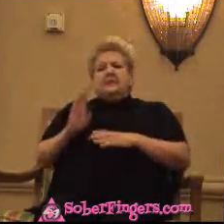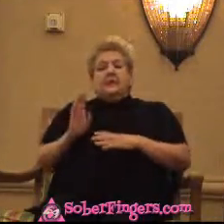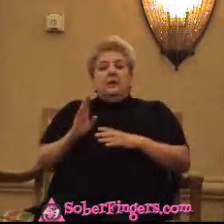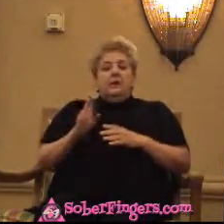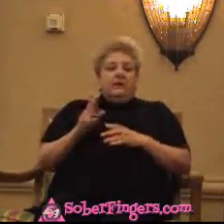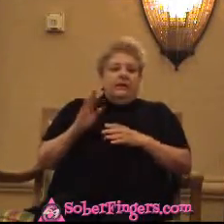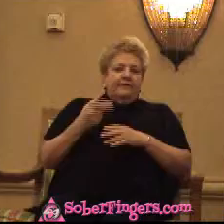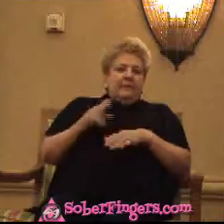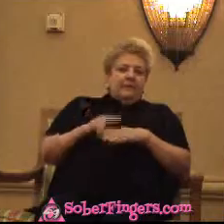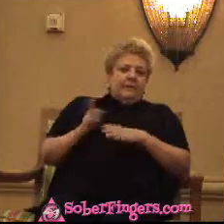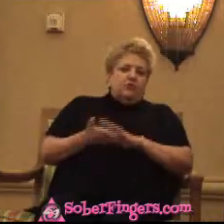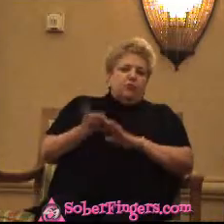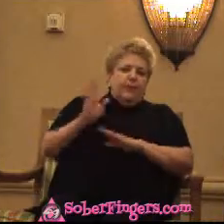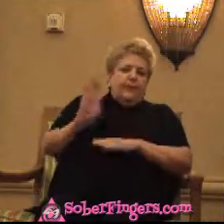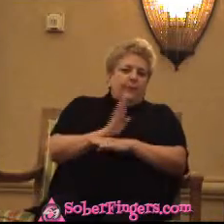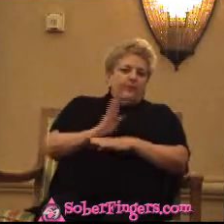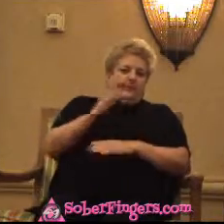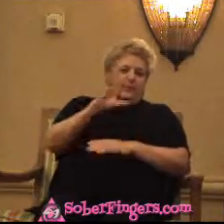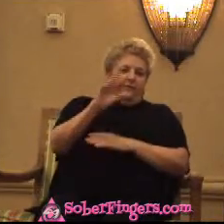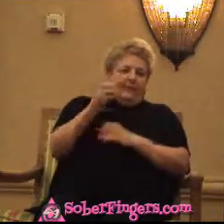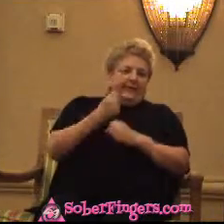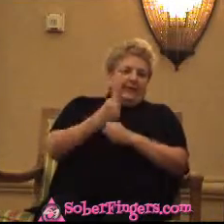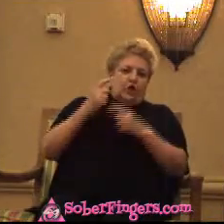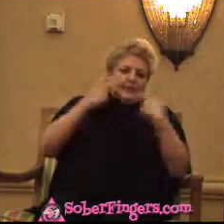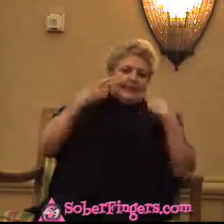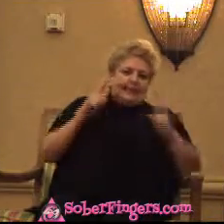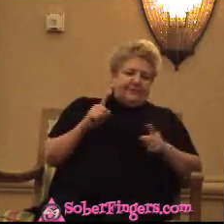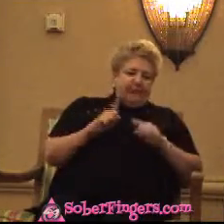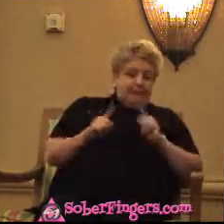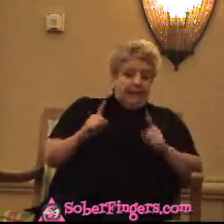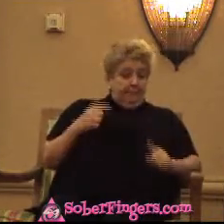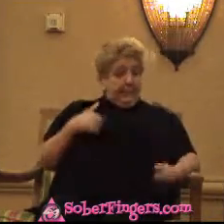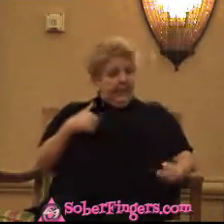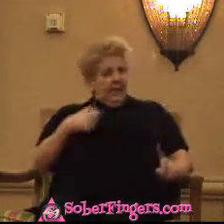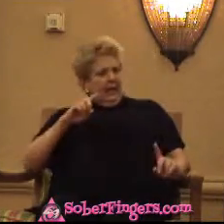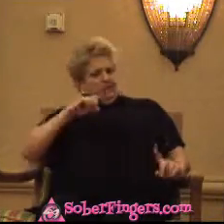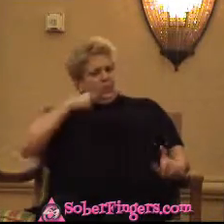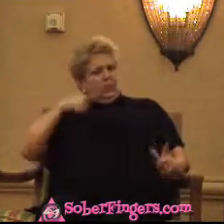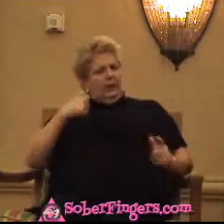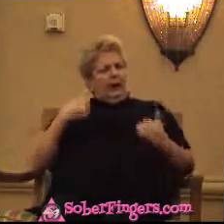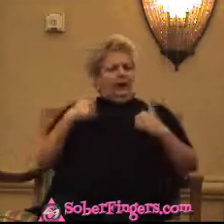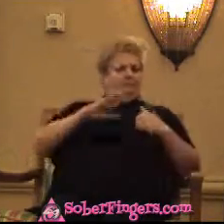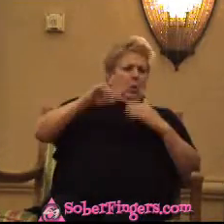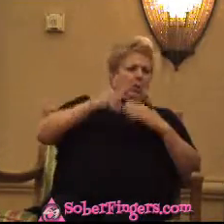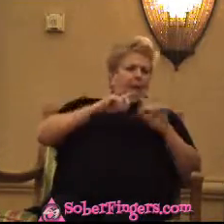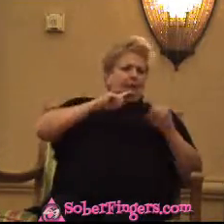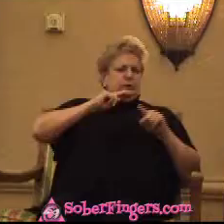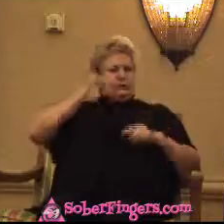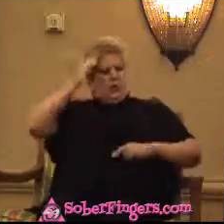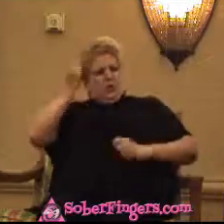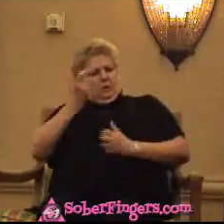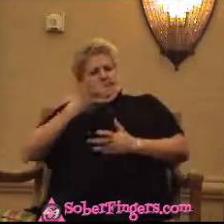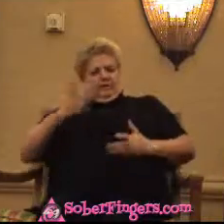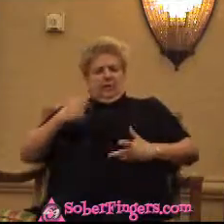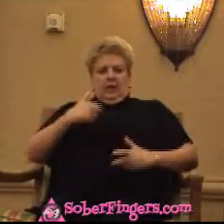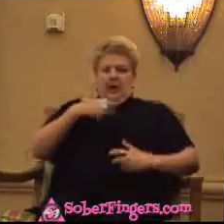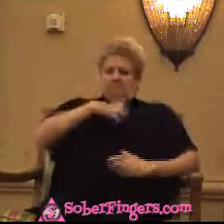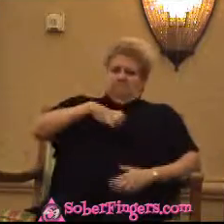they're successful, but hips look cool to me. I got all the answers, and I'm miserable. Well, right about that